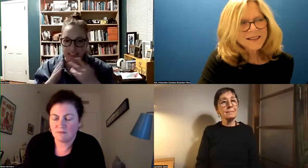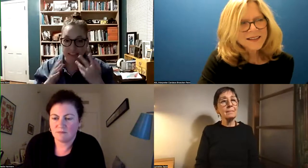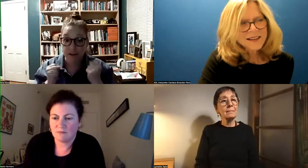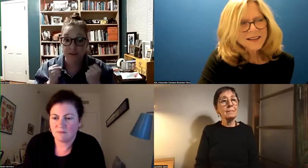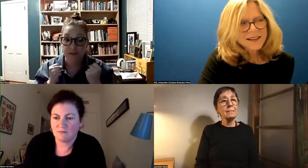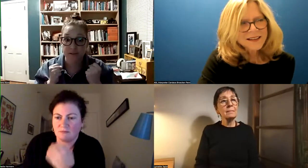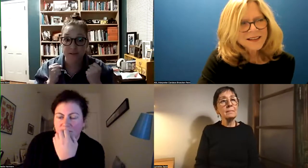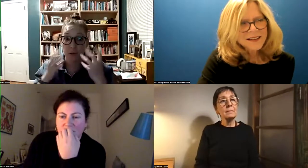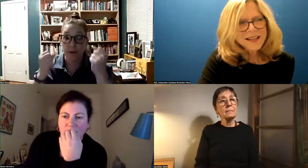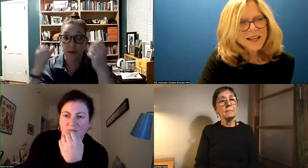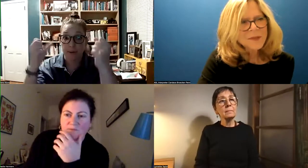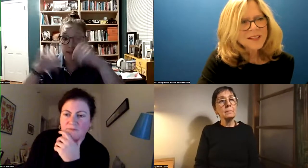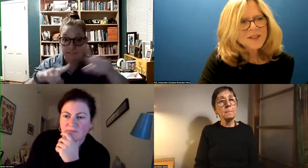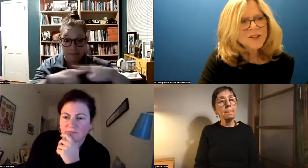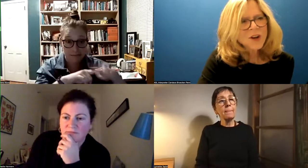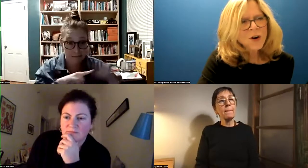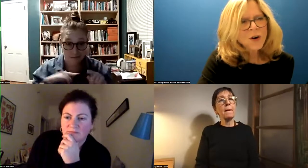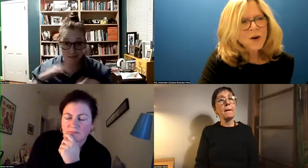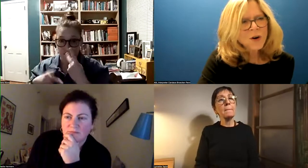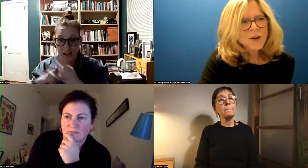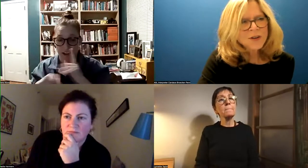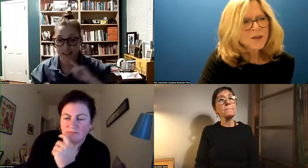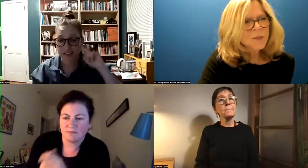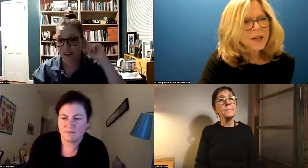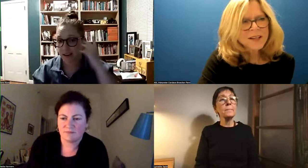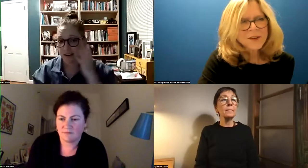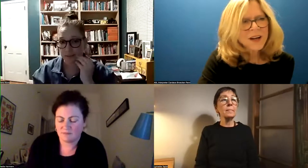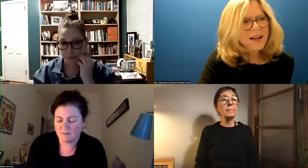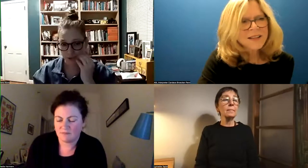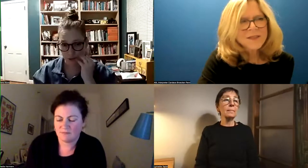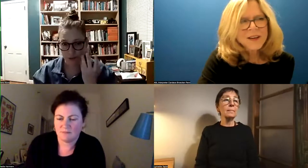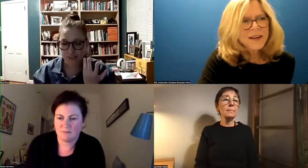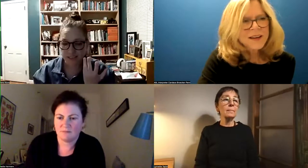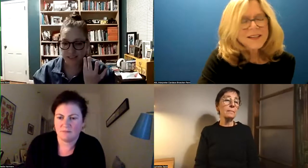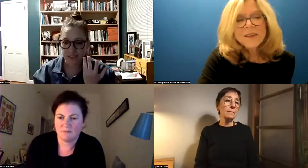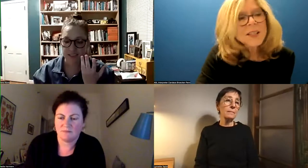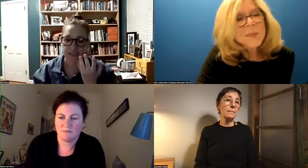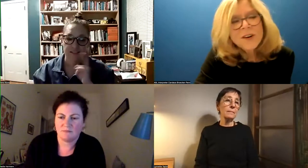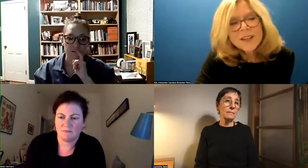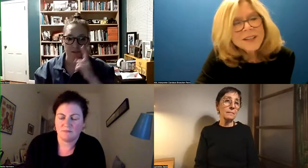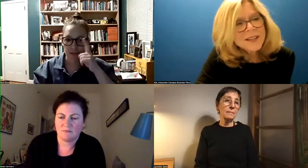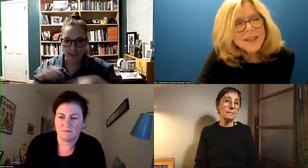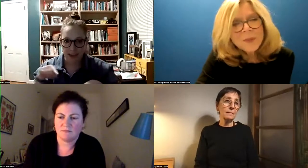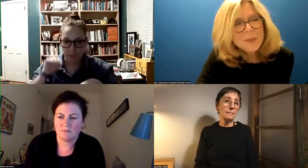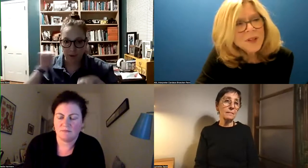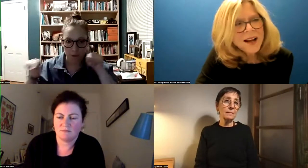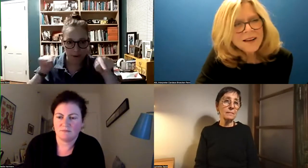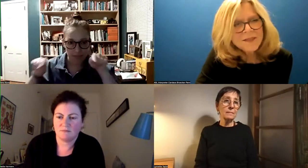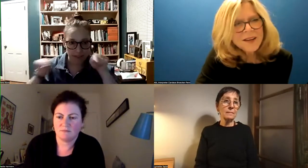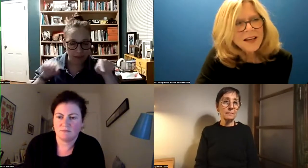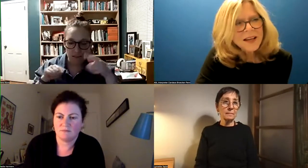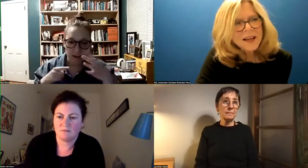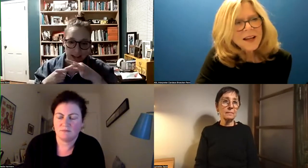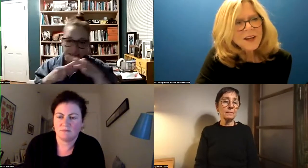Yes. Again, I mean, there are so many different kinds of deaf experiences that people